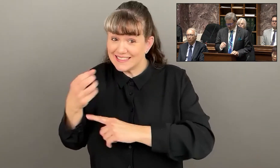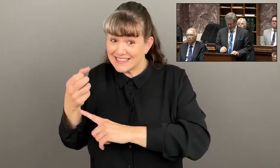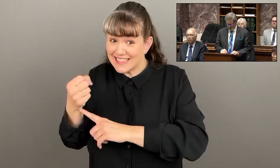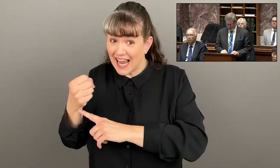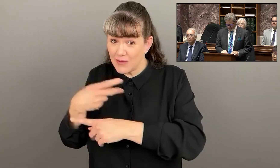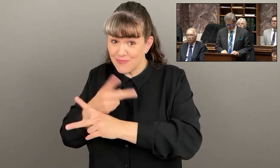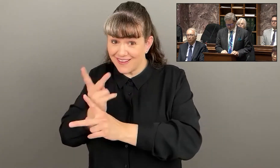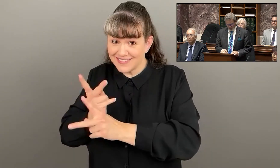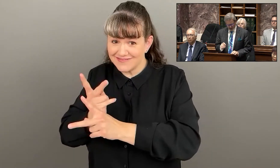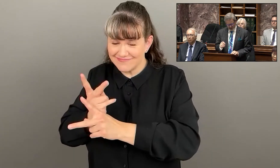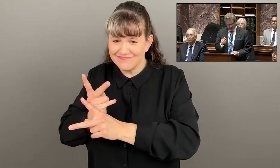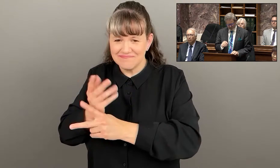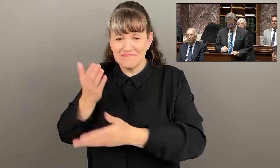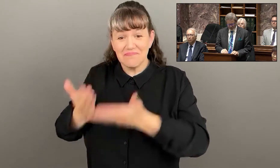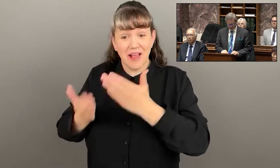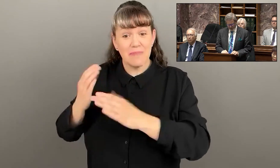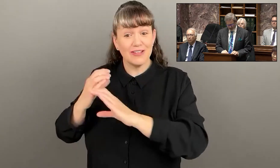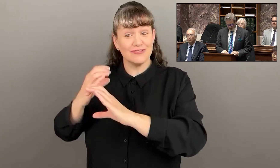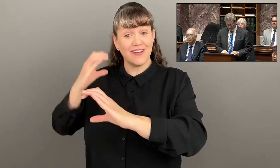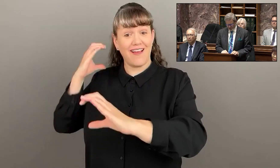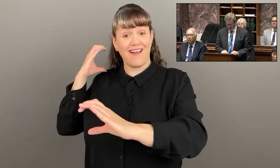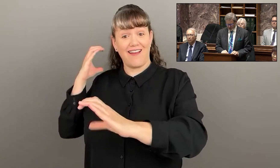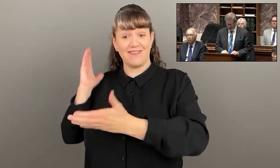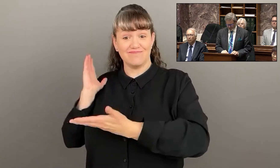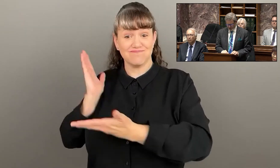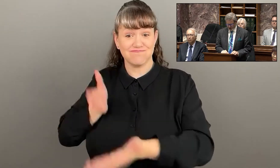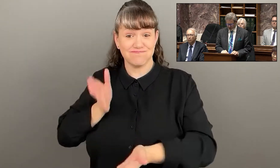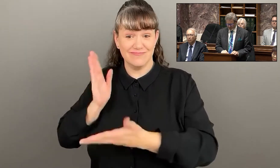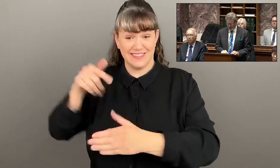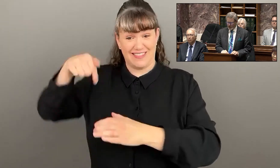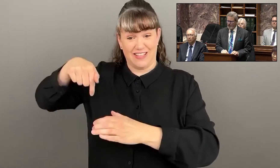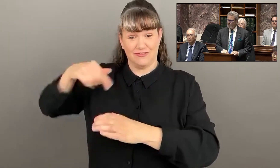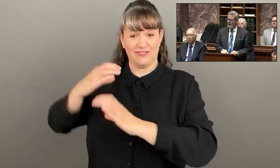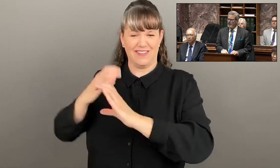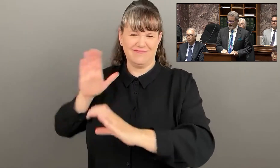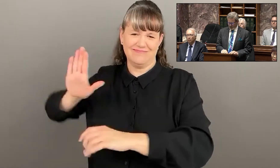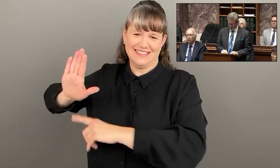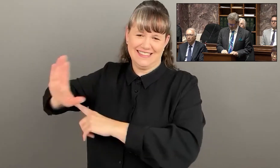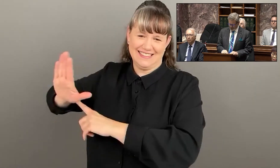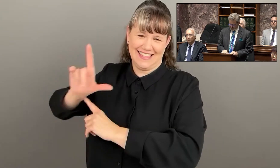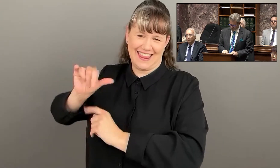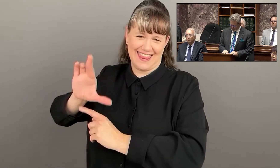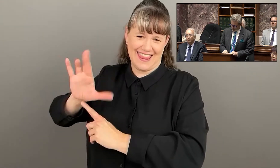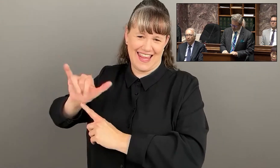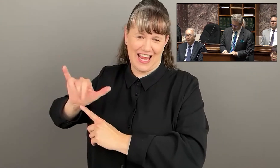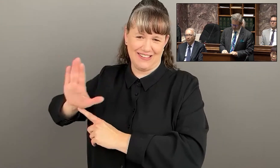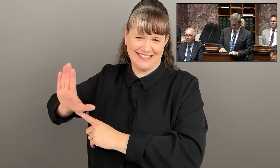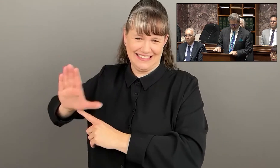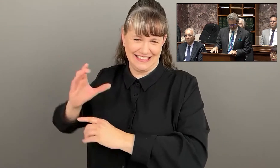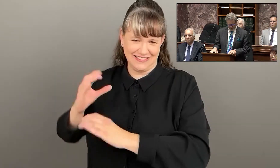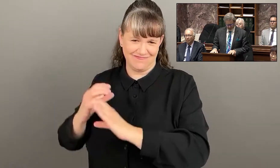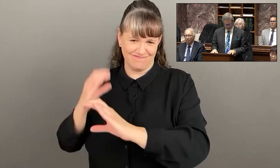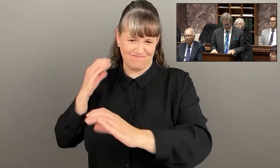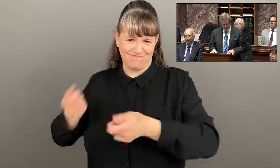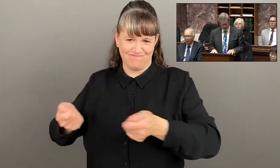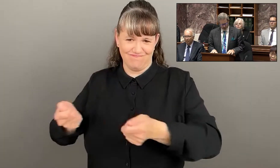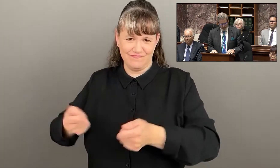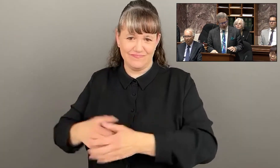Vetter Transport picks up milk from dairy farms across British Columbia and delivers it to milk plants for